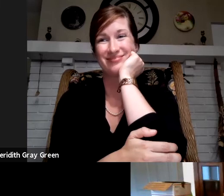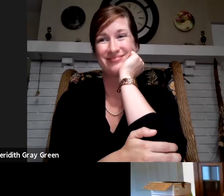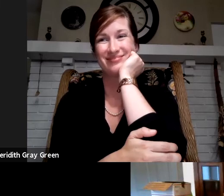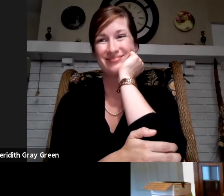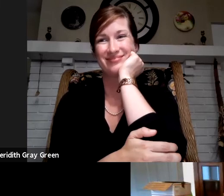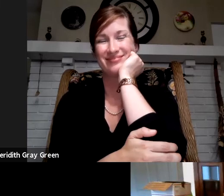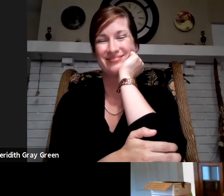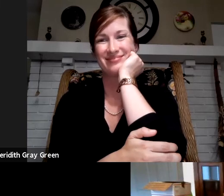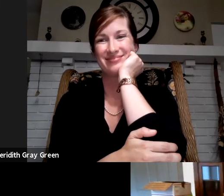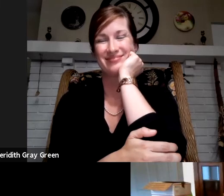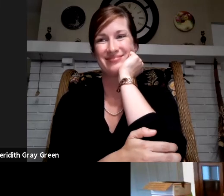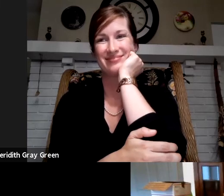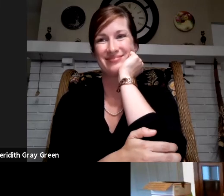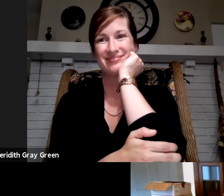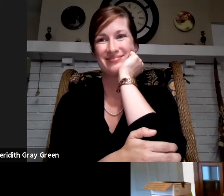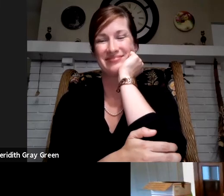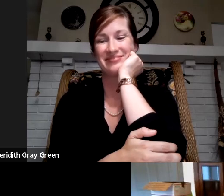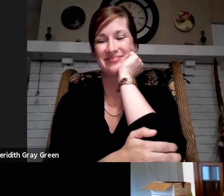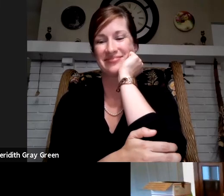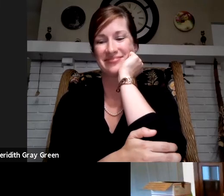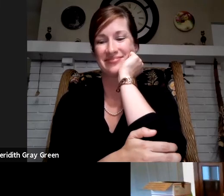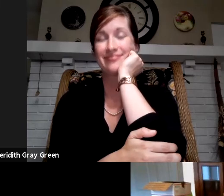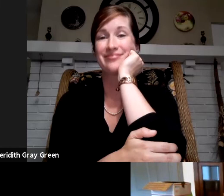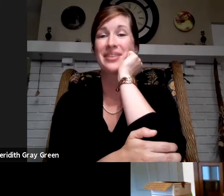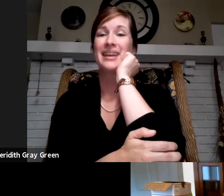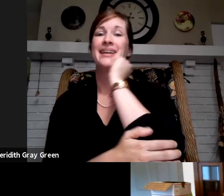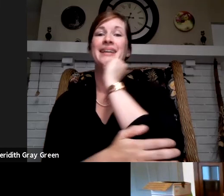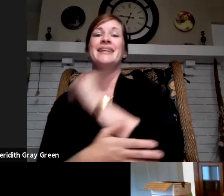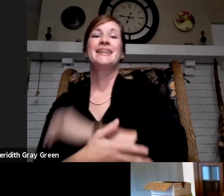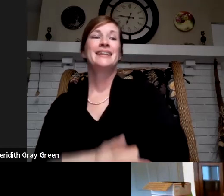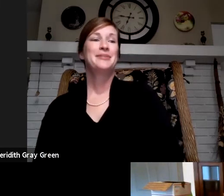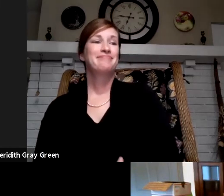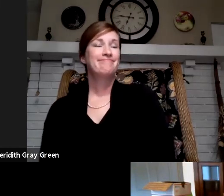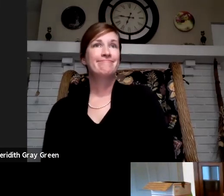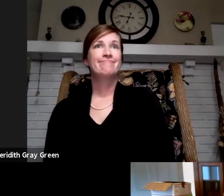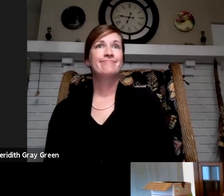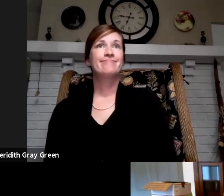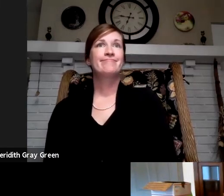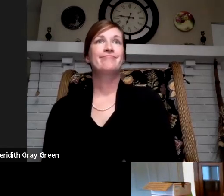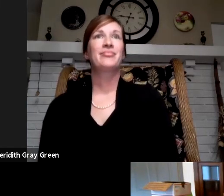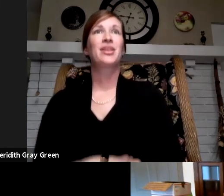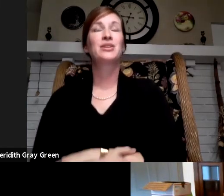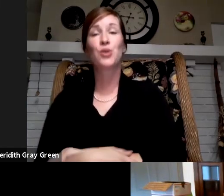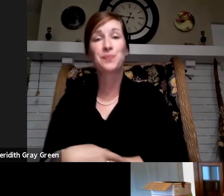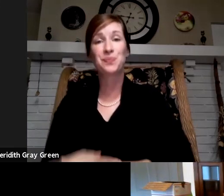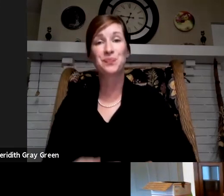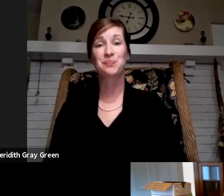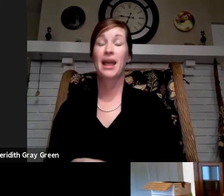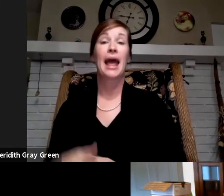And you can all feel free to put your answers in the chat so we can see them.